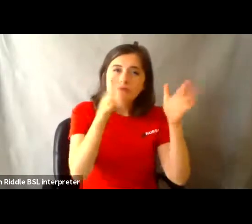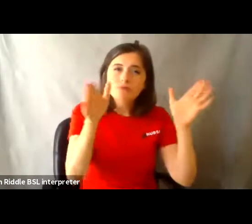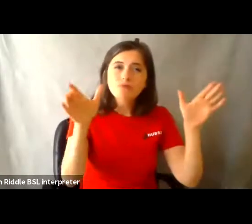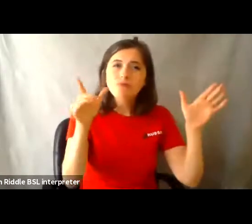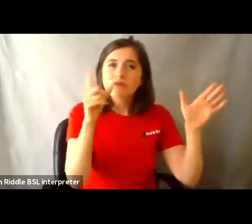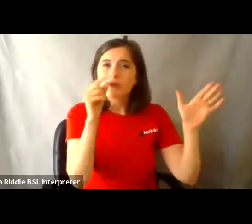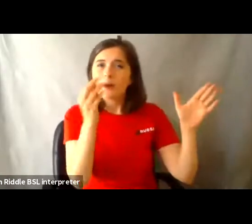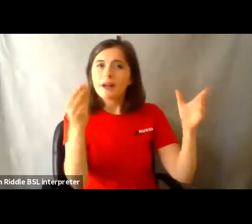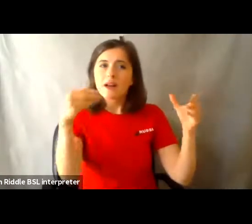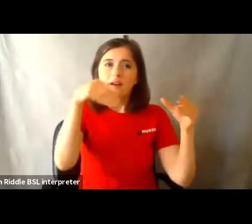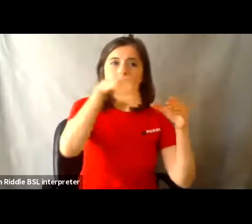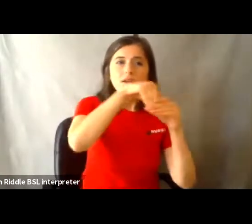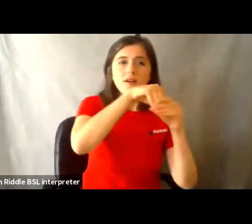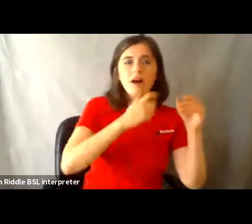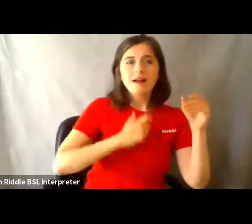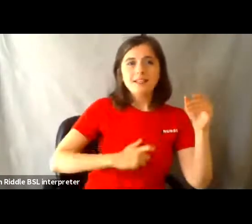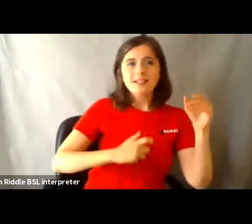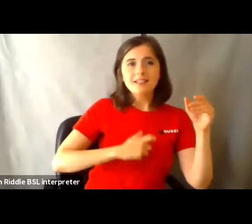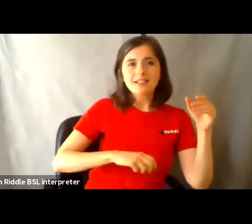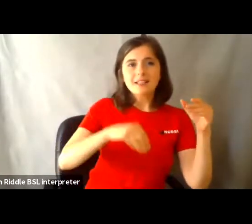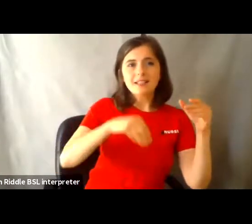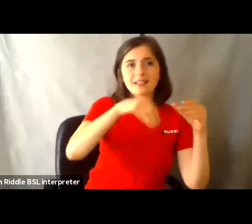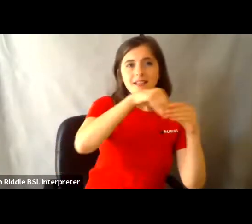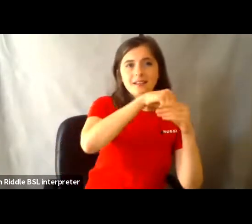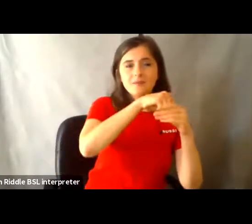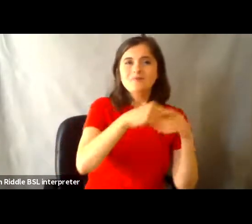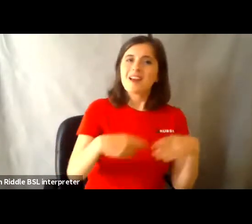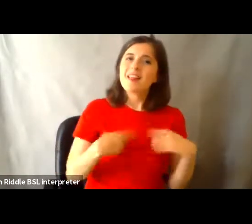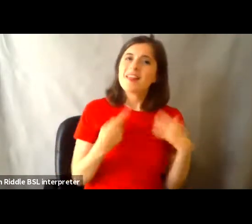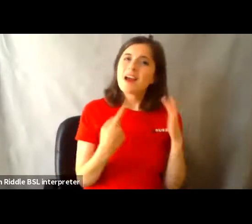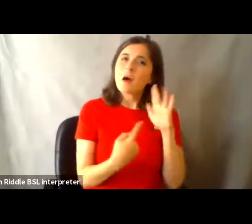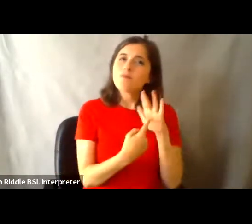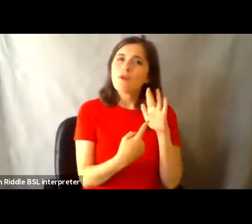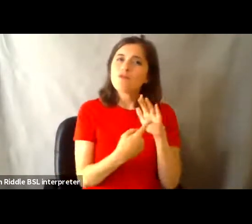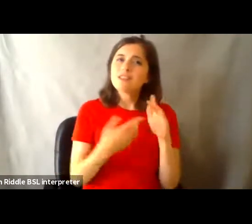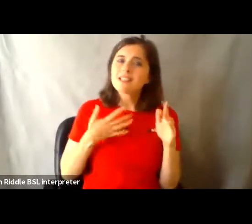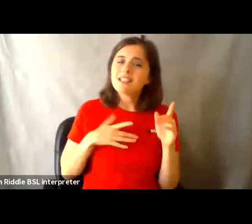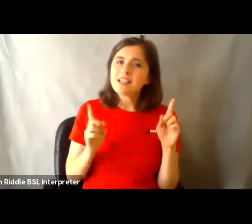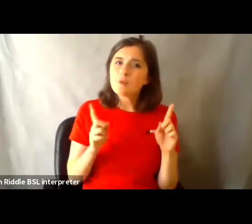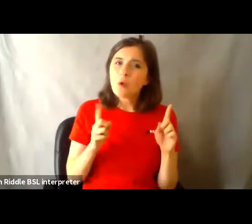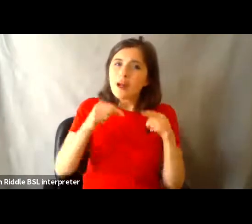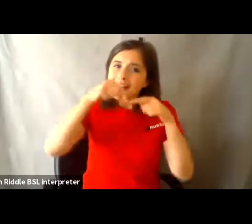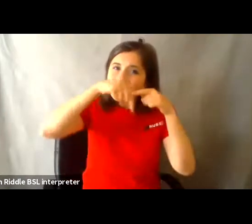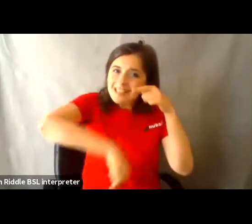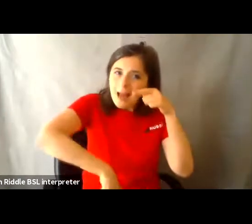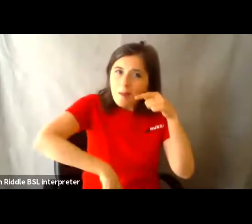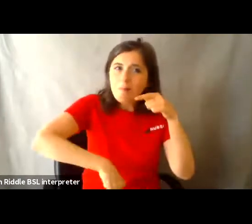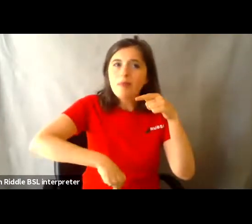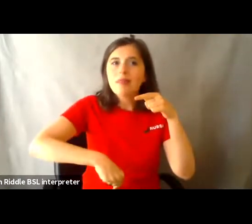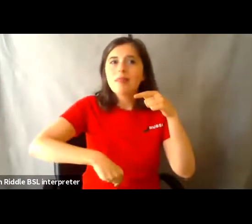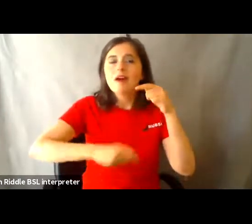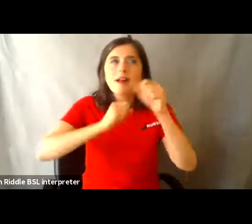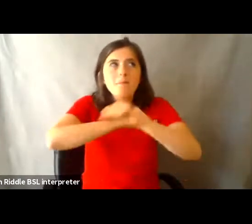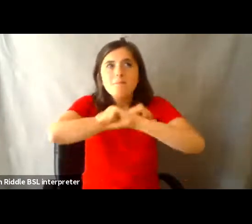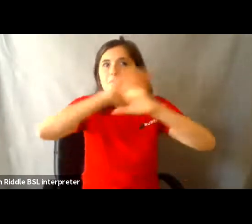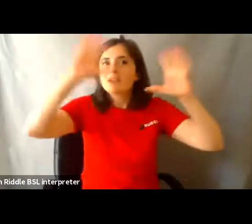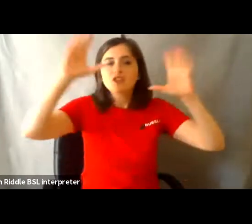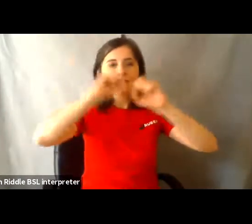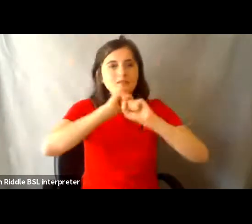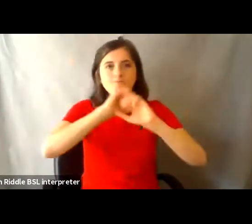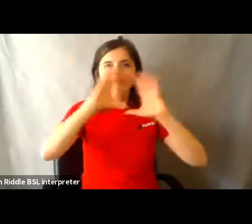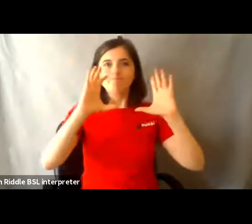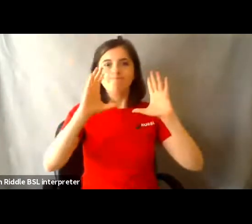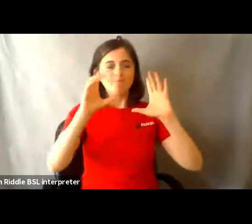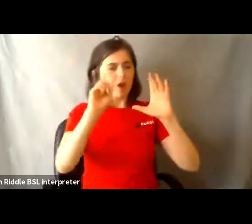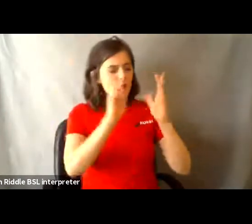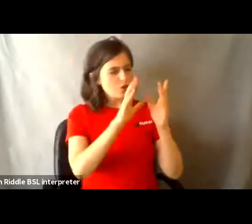I'd suggest that the priority need is an in-depth and imaginative conceptualization of the meaning of a social